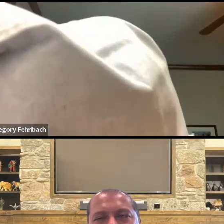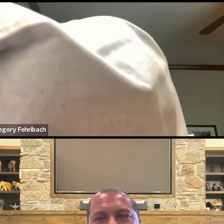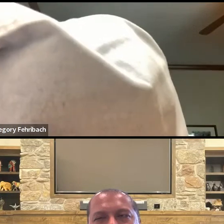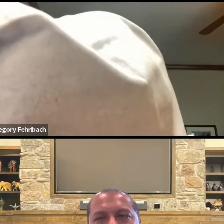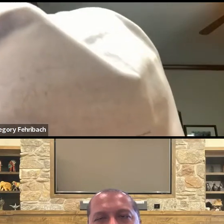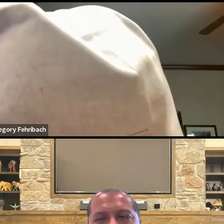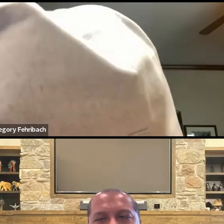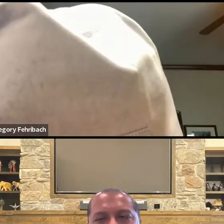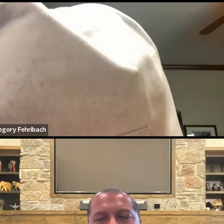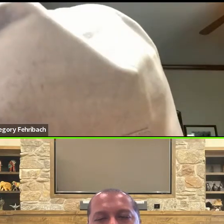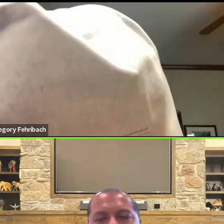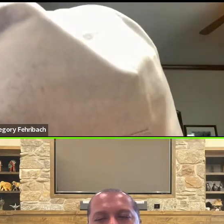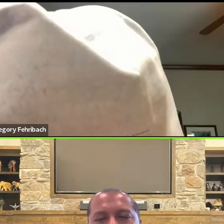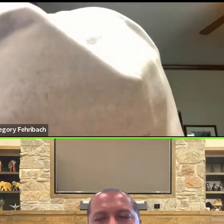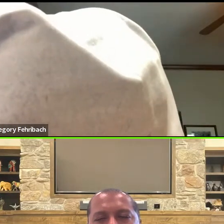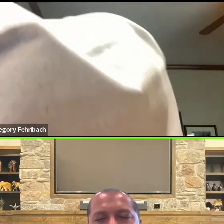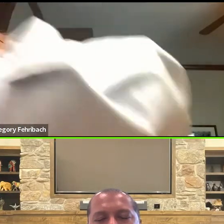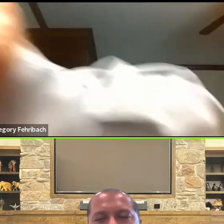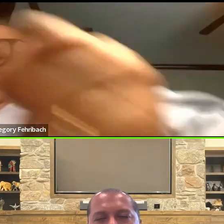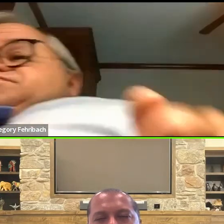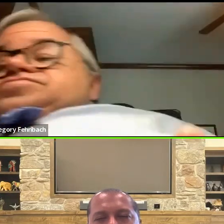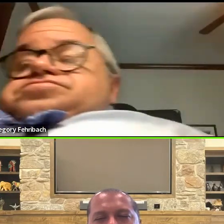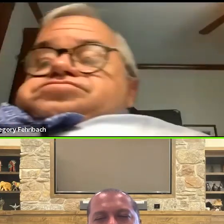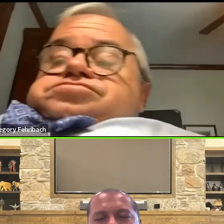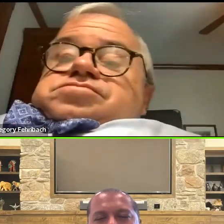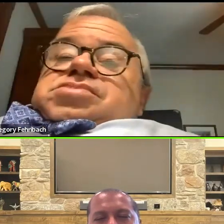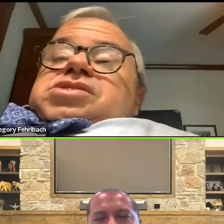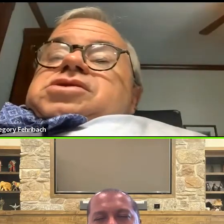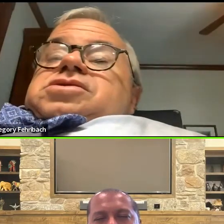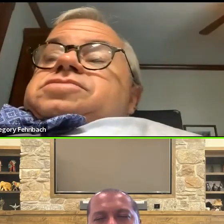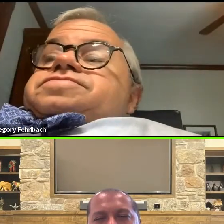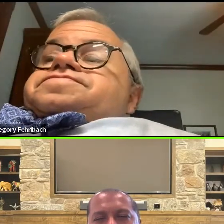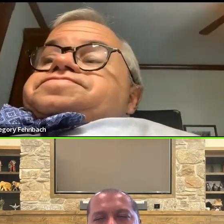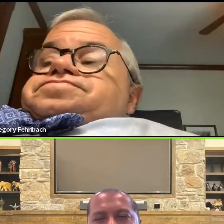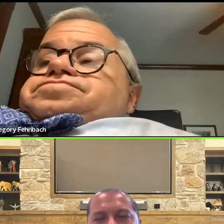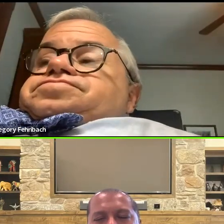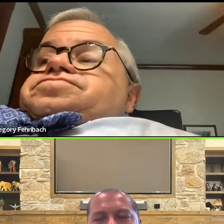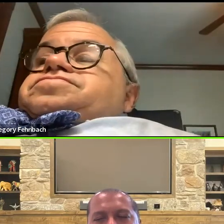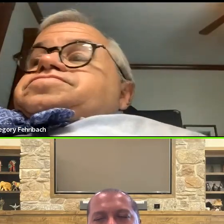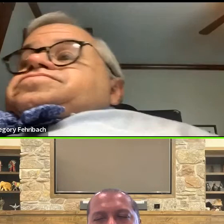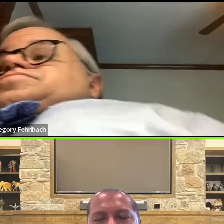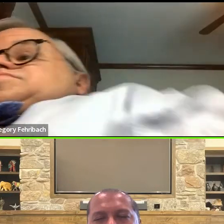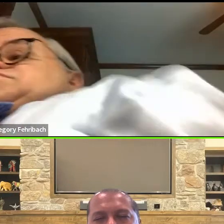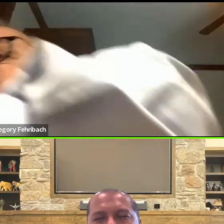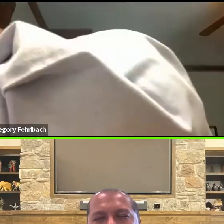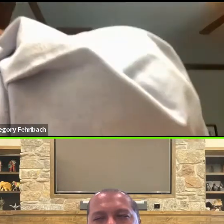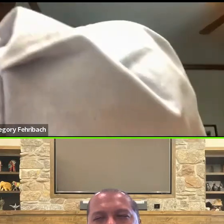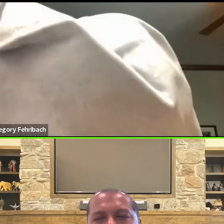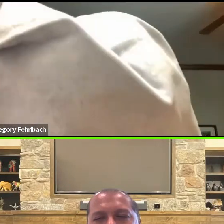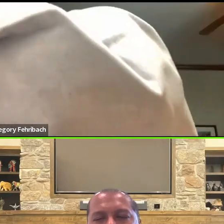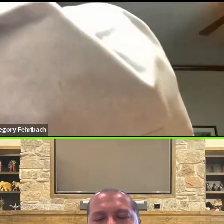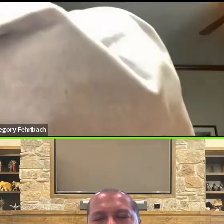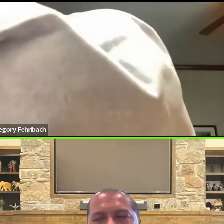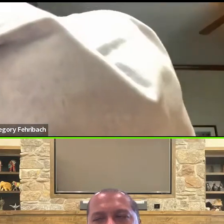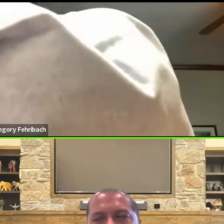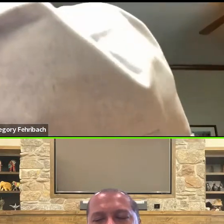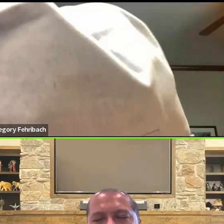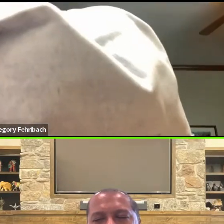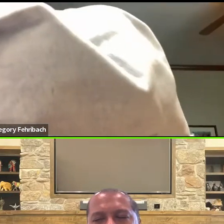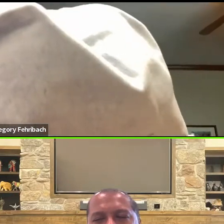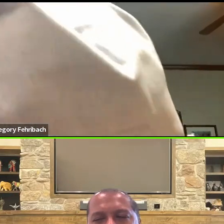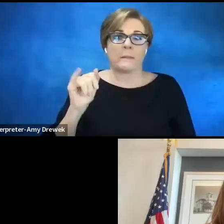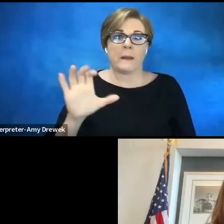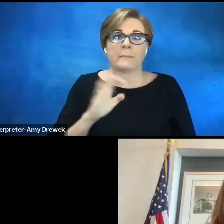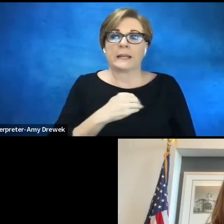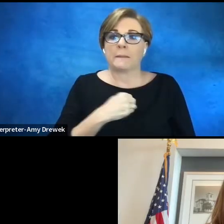you. And public members of the board, please stay on for your training. This is only for the public members